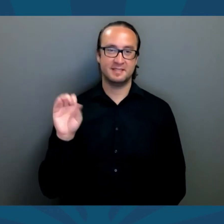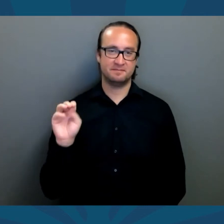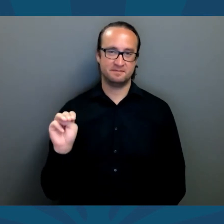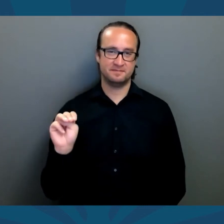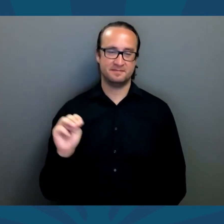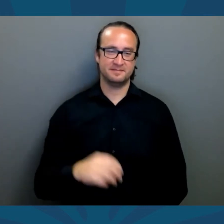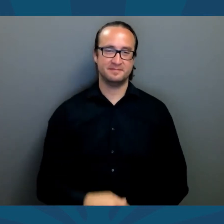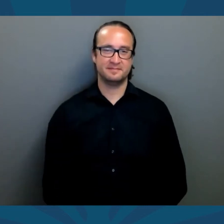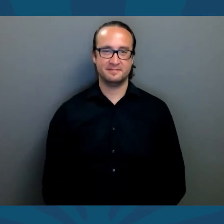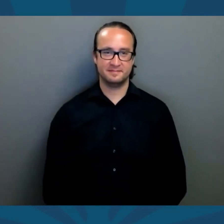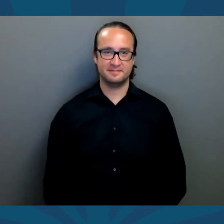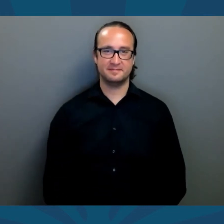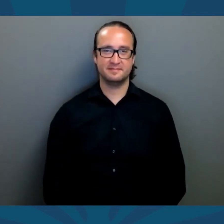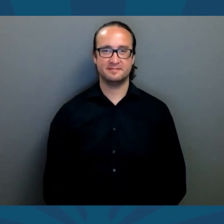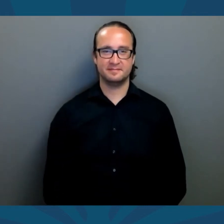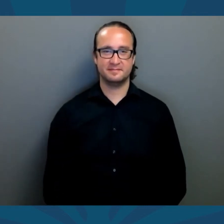www.tyreeforaz.com.